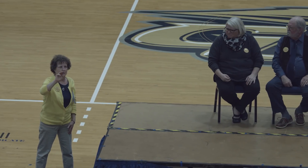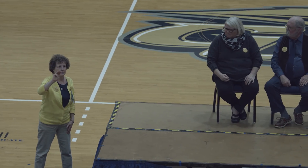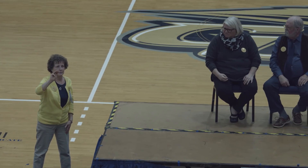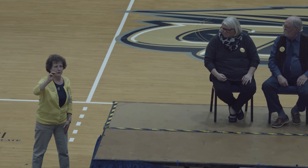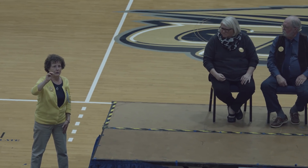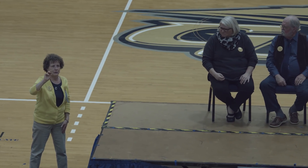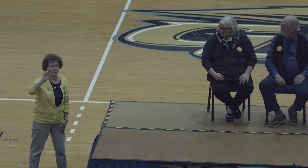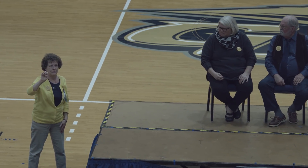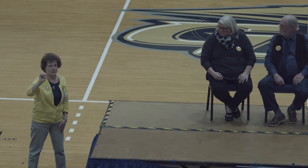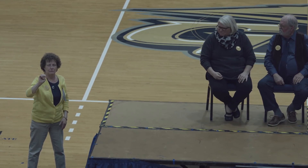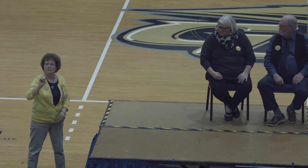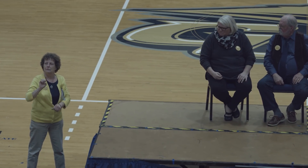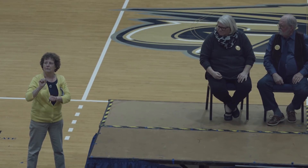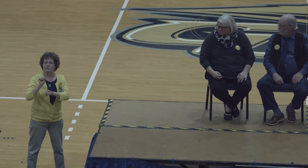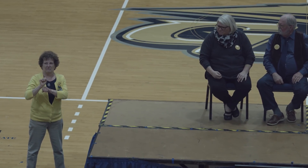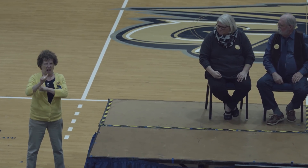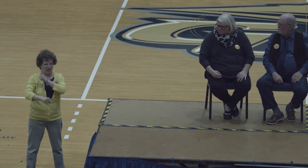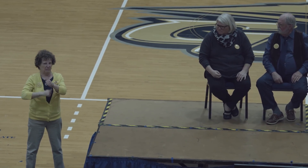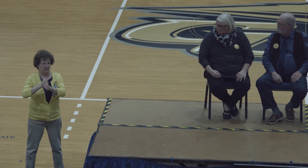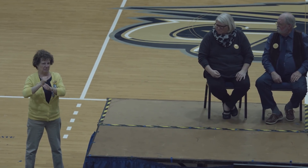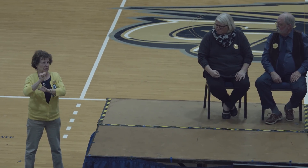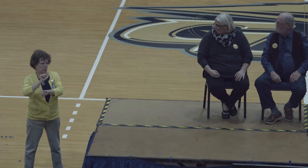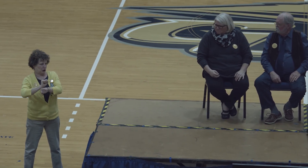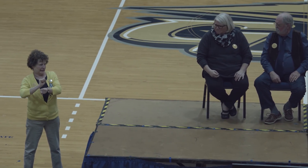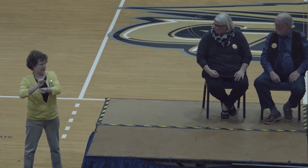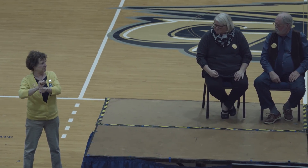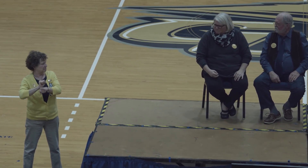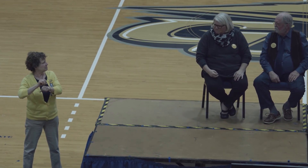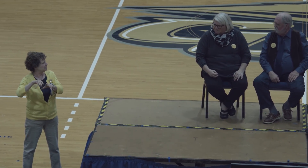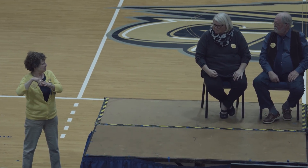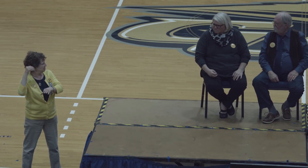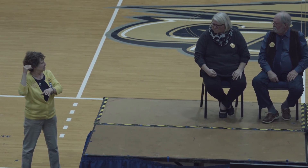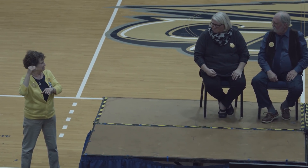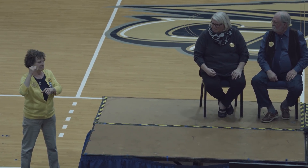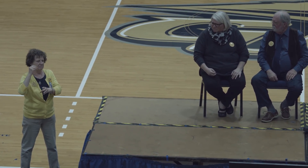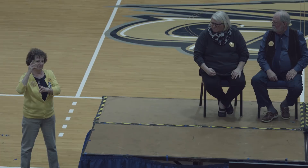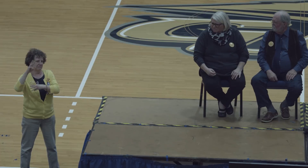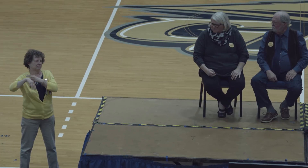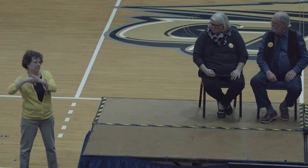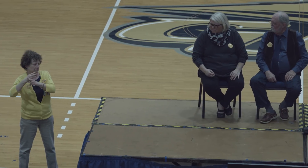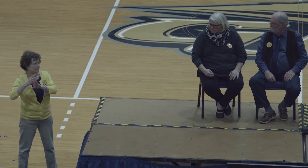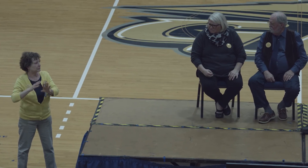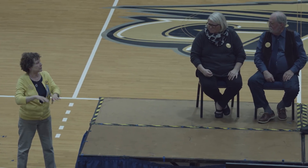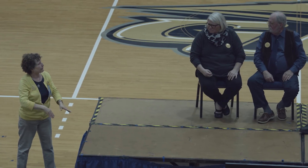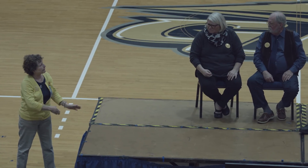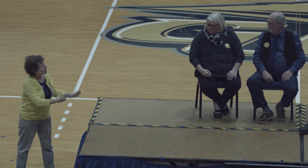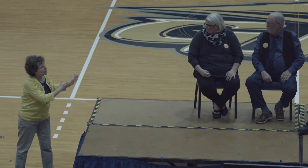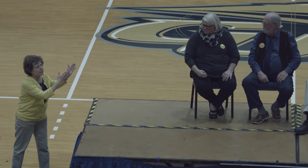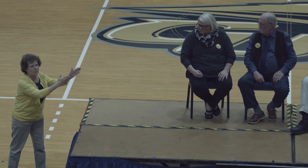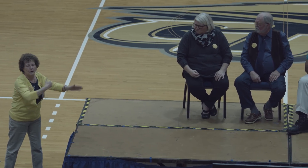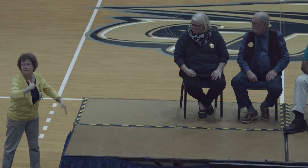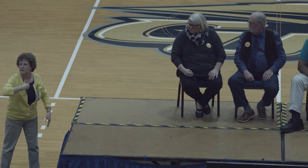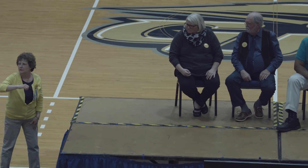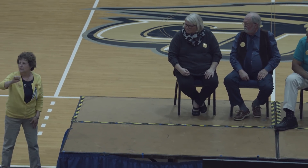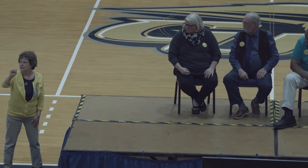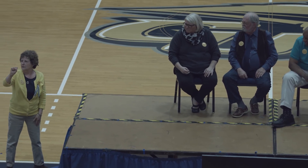We also here have Dick Moore. He was an employee and, he was an alum and also